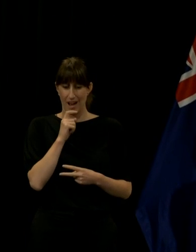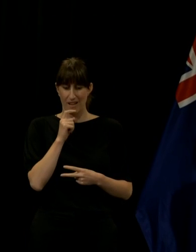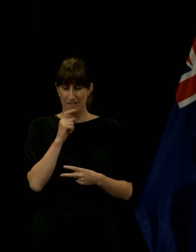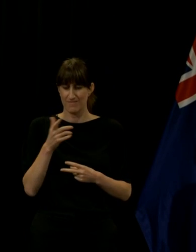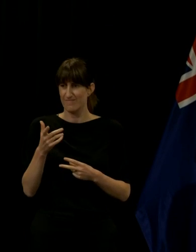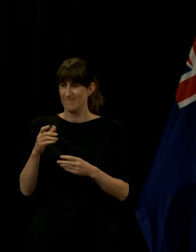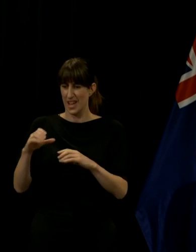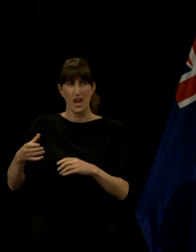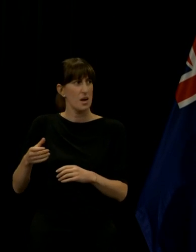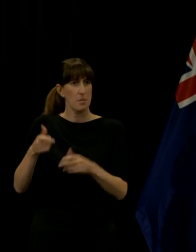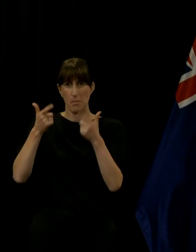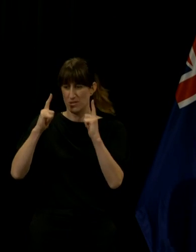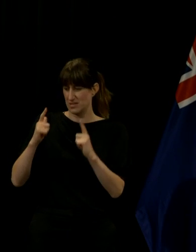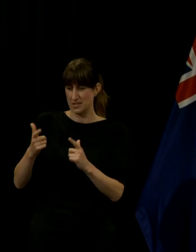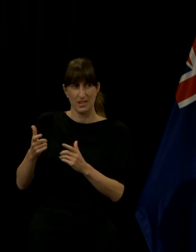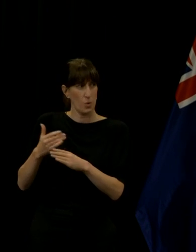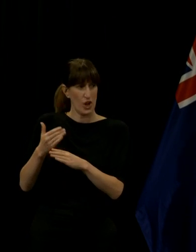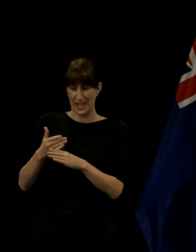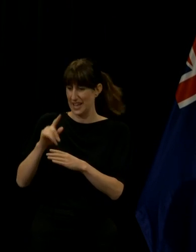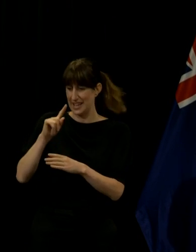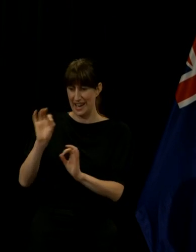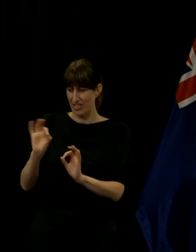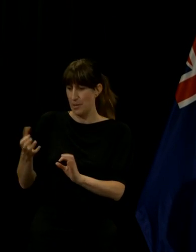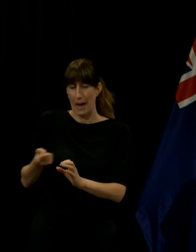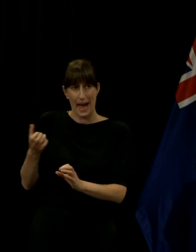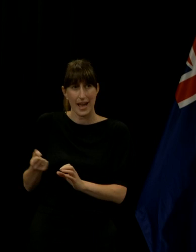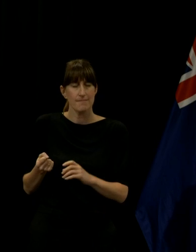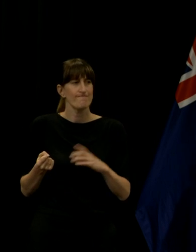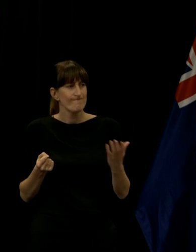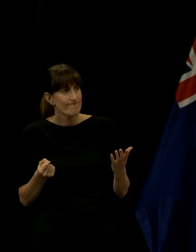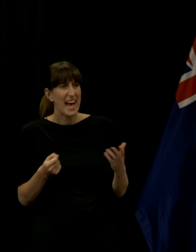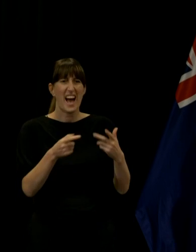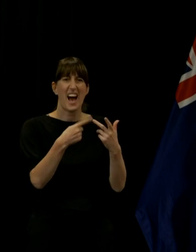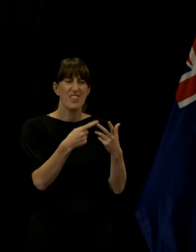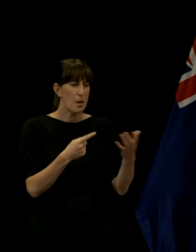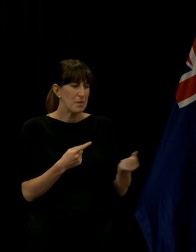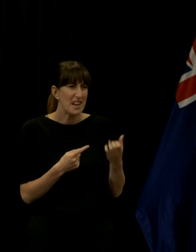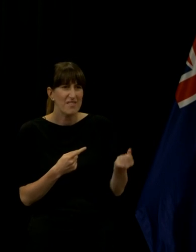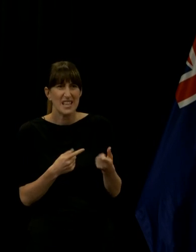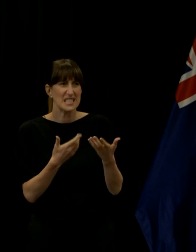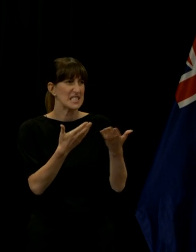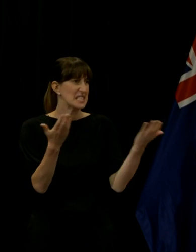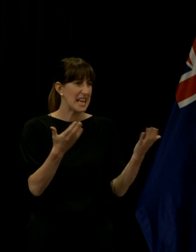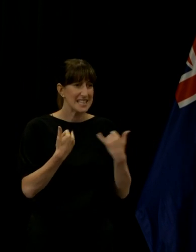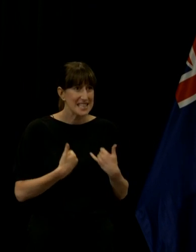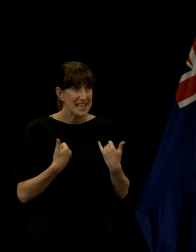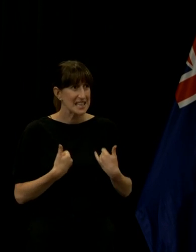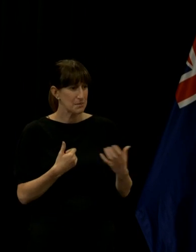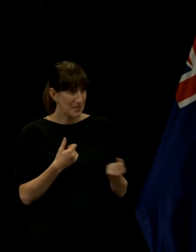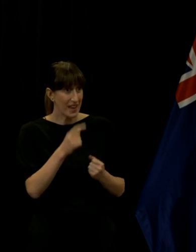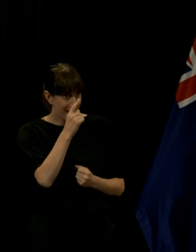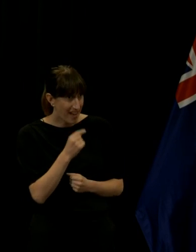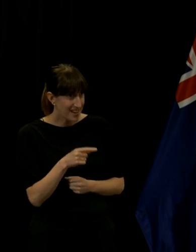they access the leave, stay-at-home sick payment or any other payments without going through the employer?